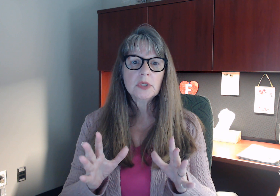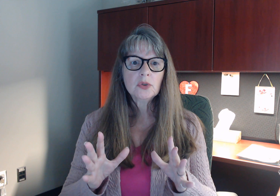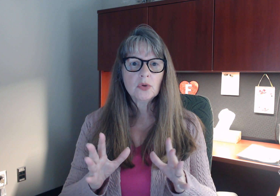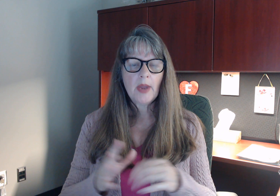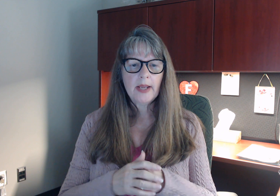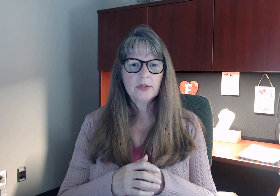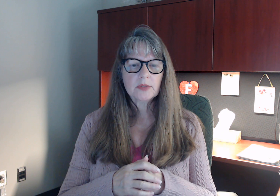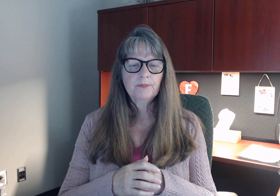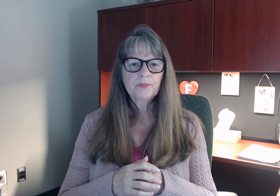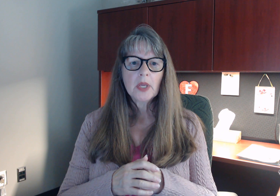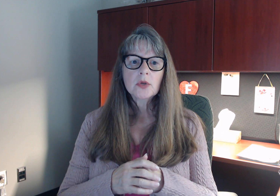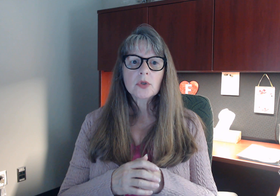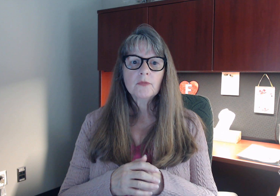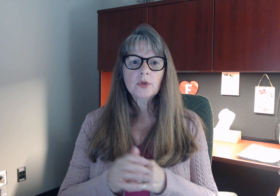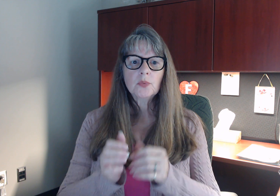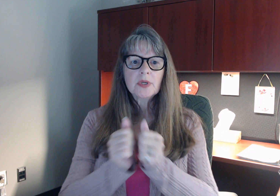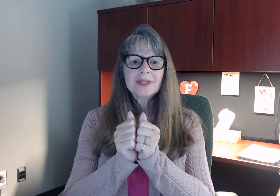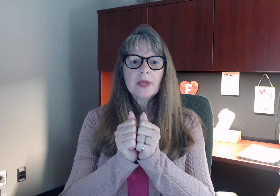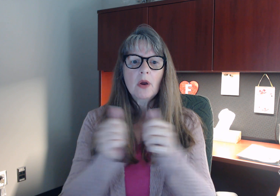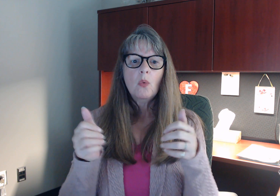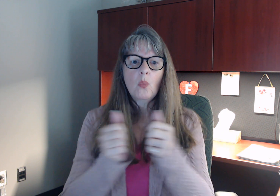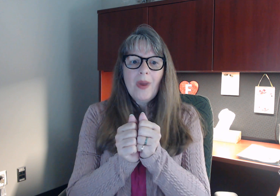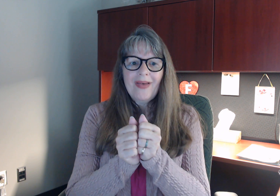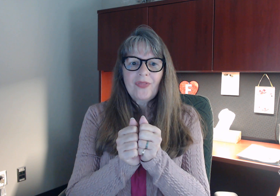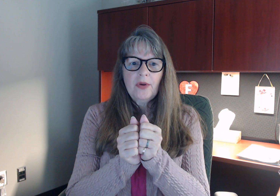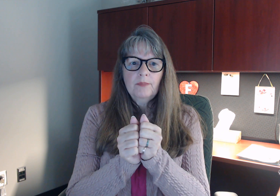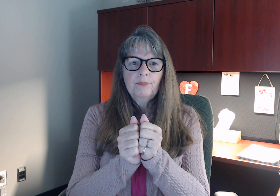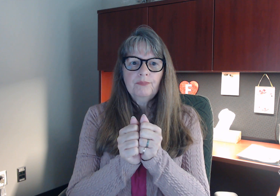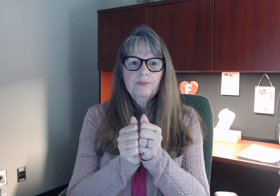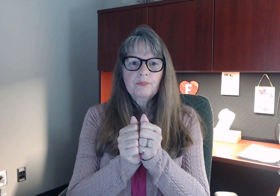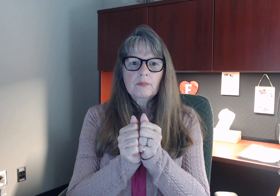two hands. So the first one is with.